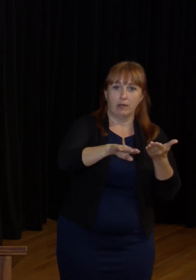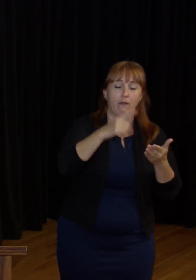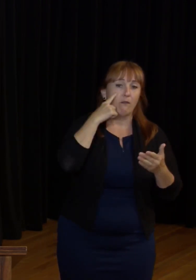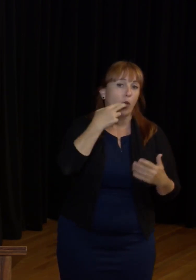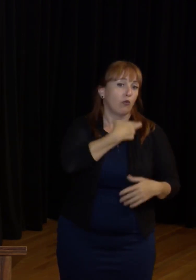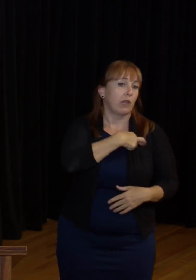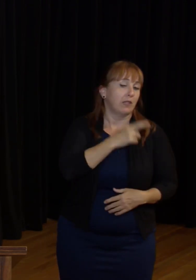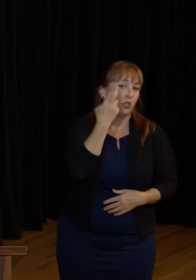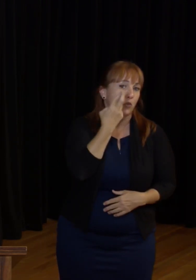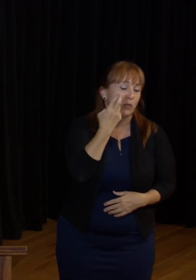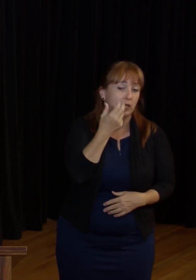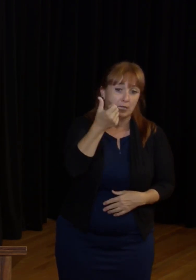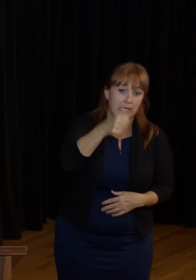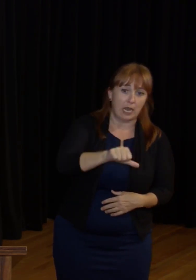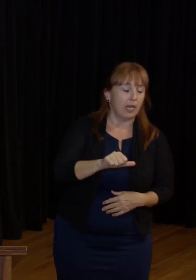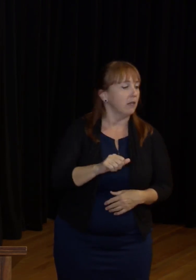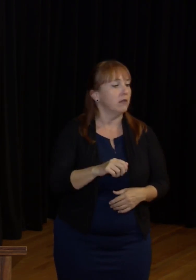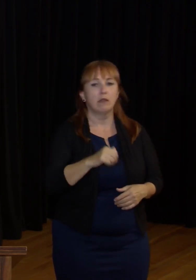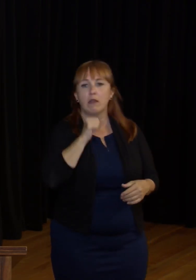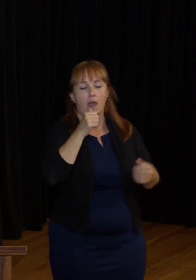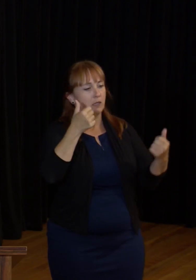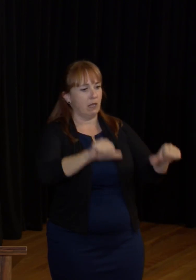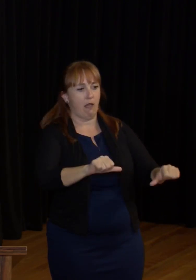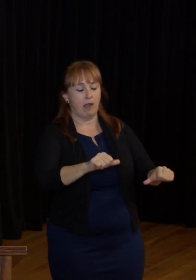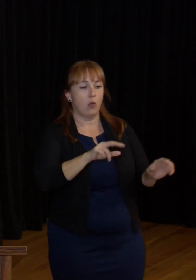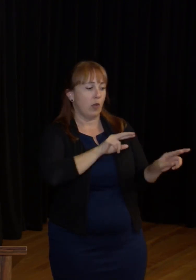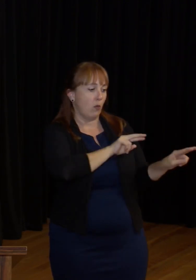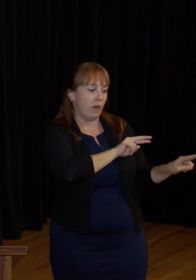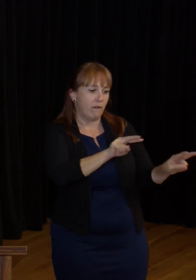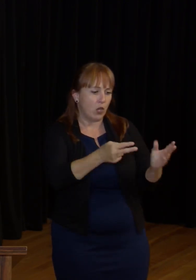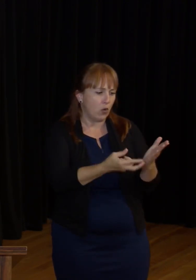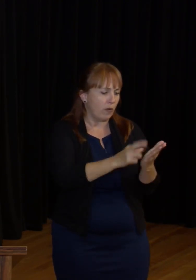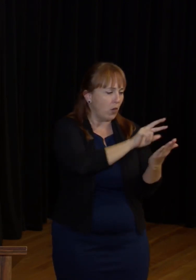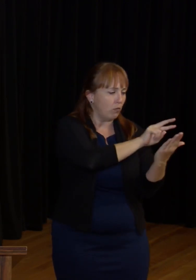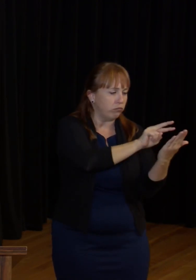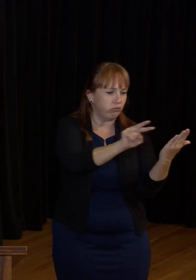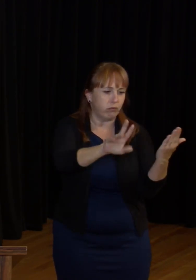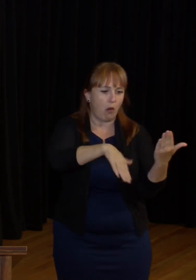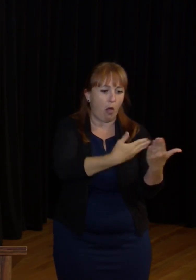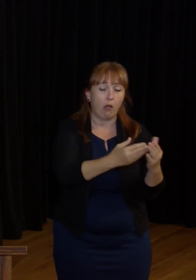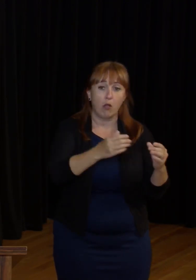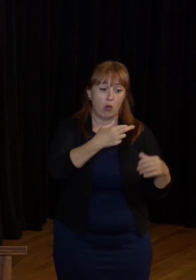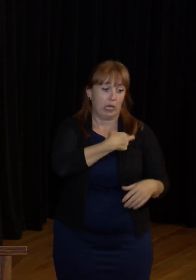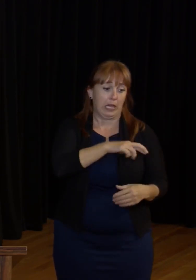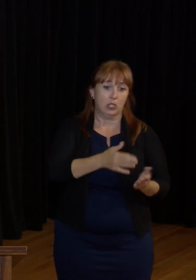denied. Everything has been reviewed. To my knowledge, no one has been denied a religious exemption.